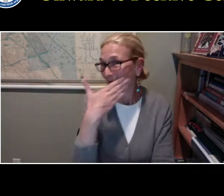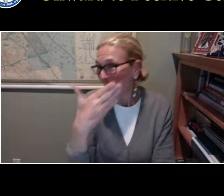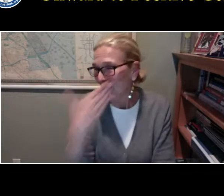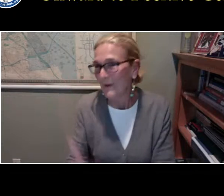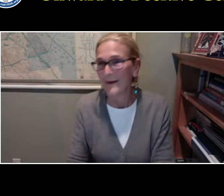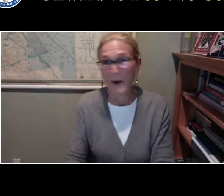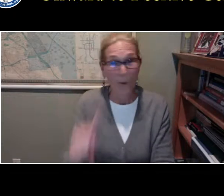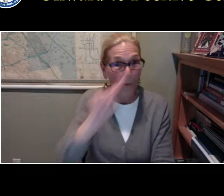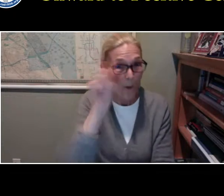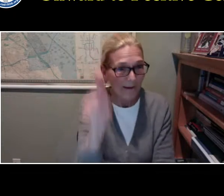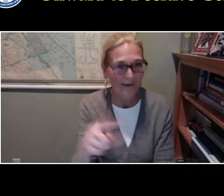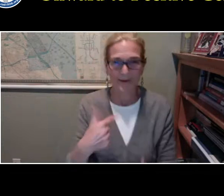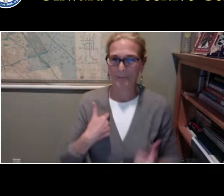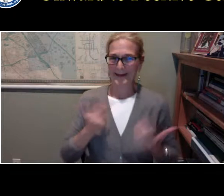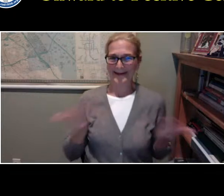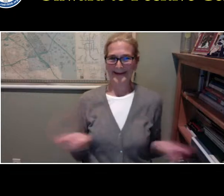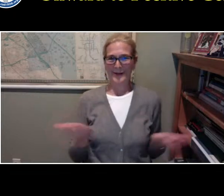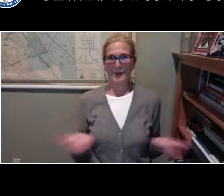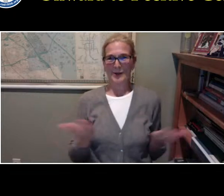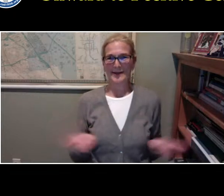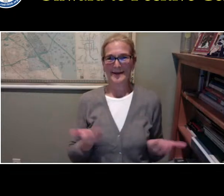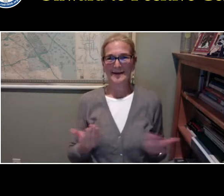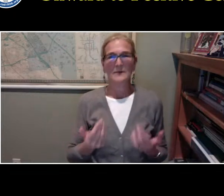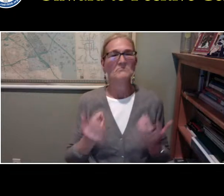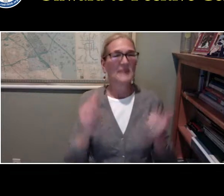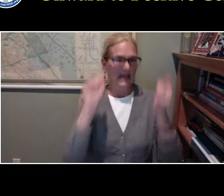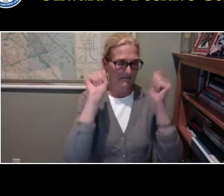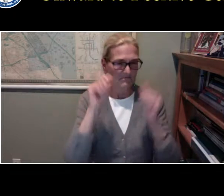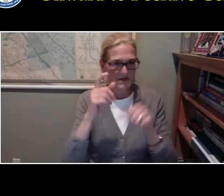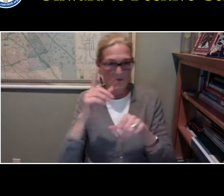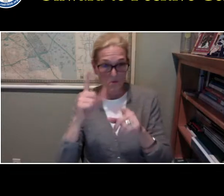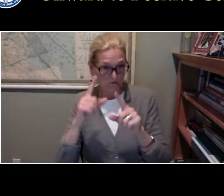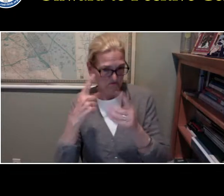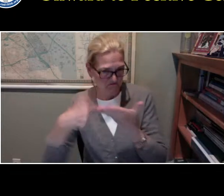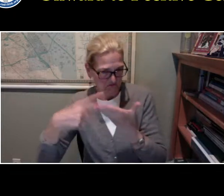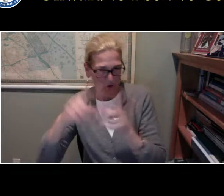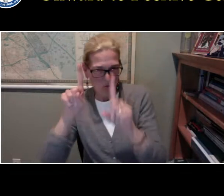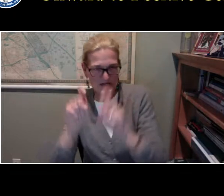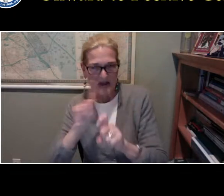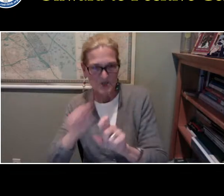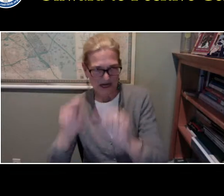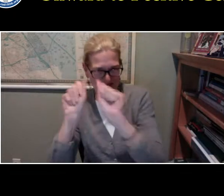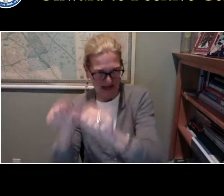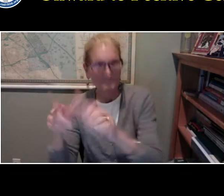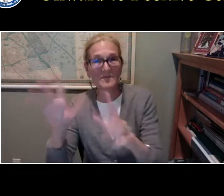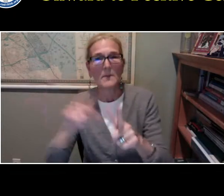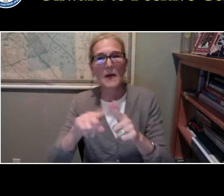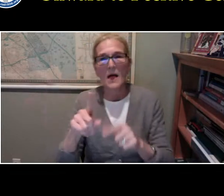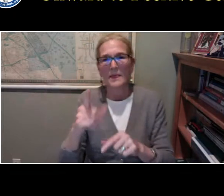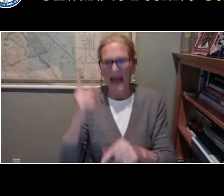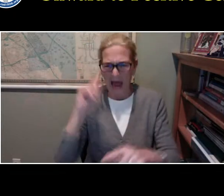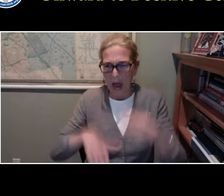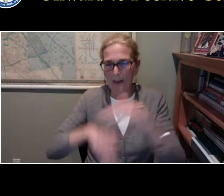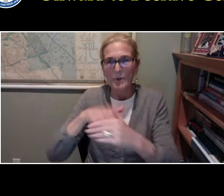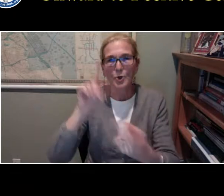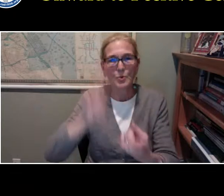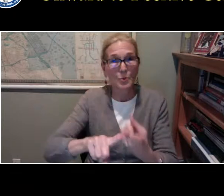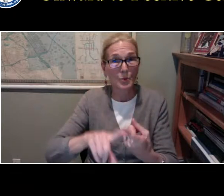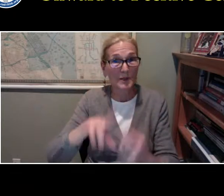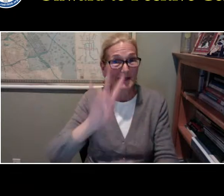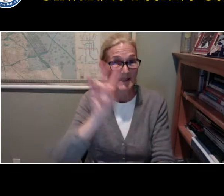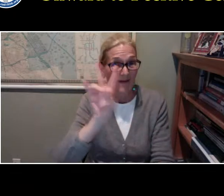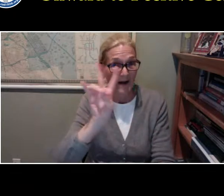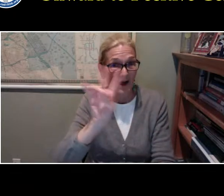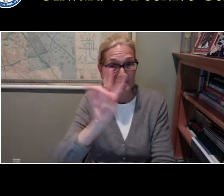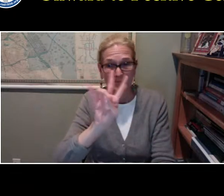Thank you. Thank you so much for your attention. If you have questions, I'm here. You can always, we have time for questions